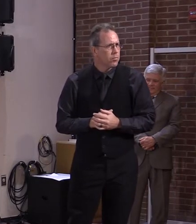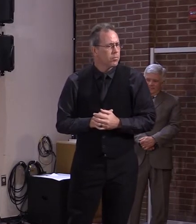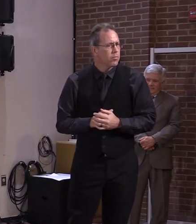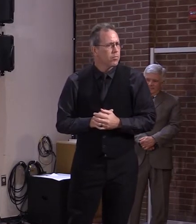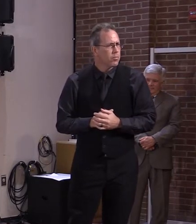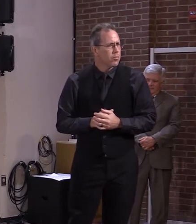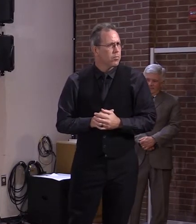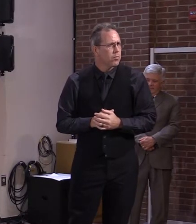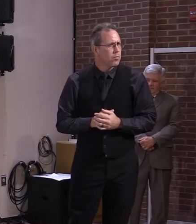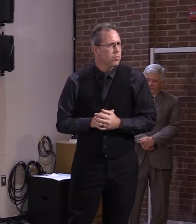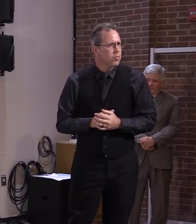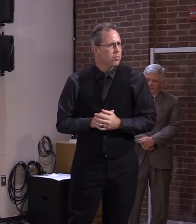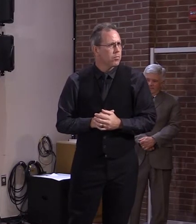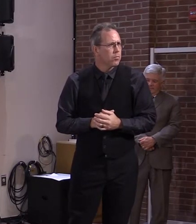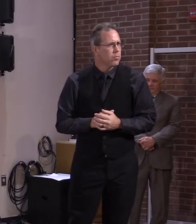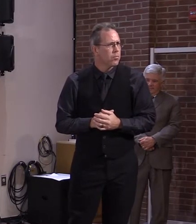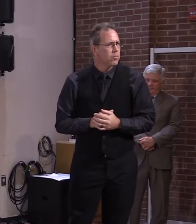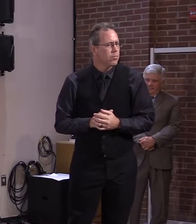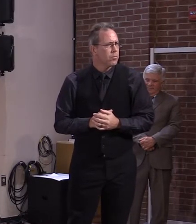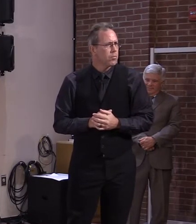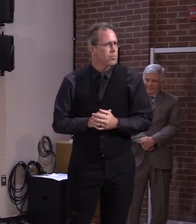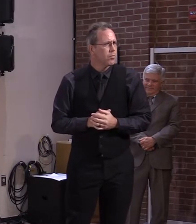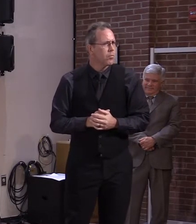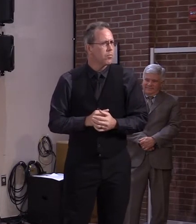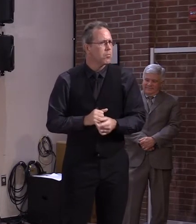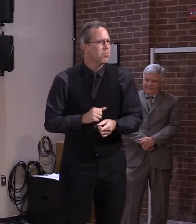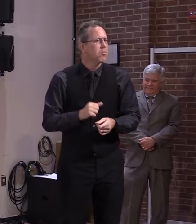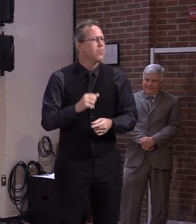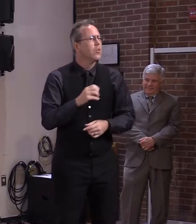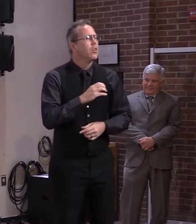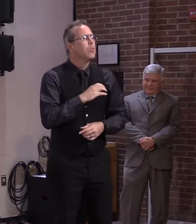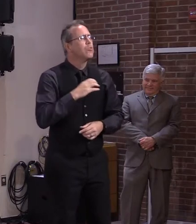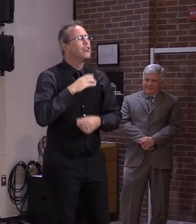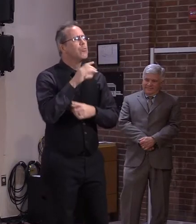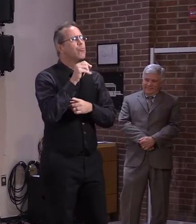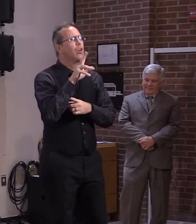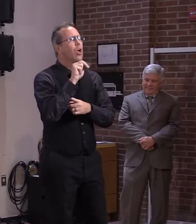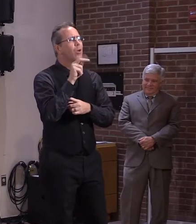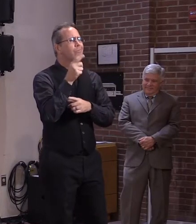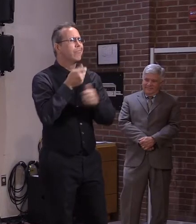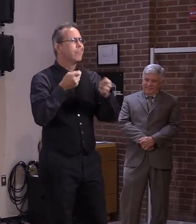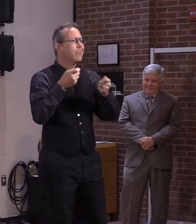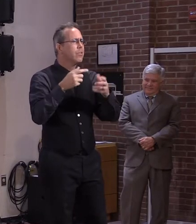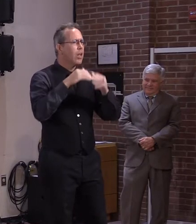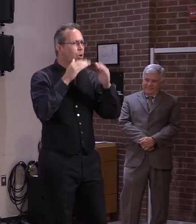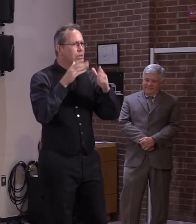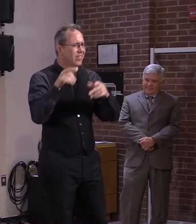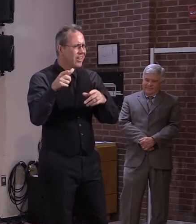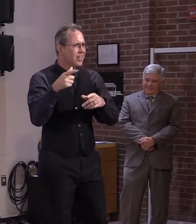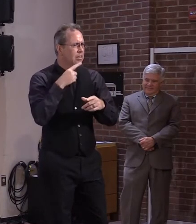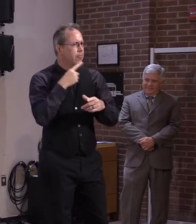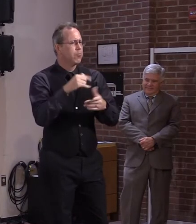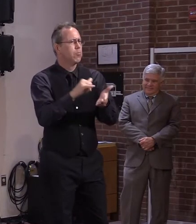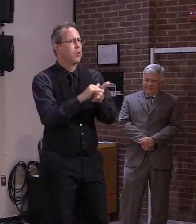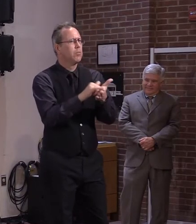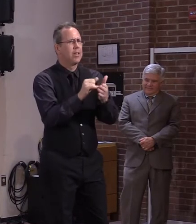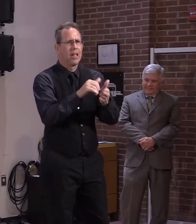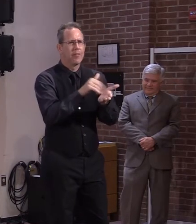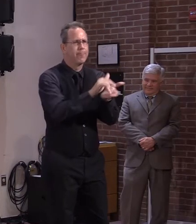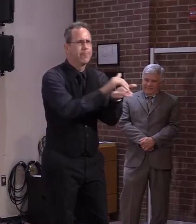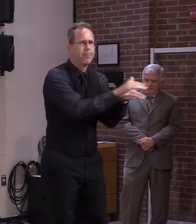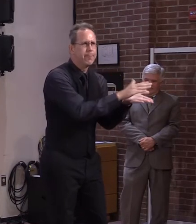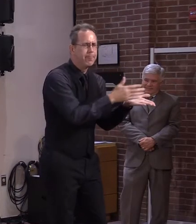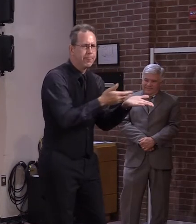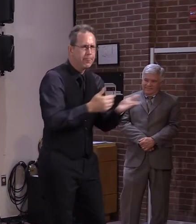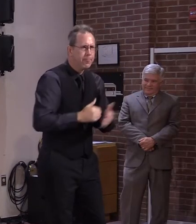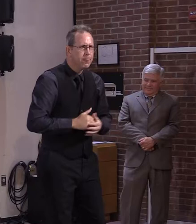because the state didn't have enough motel beds available to supply that housing. What changed in the intervening days? We're going to